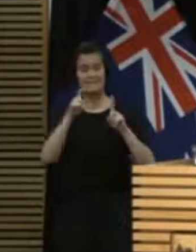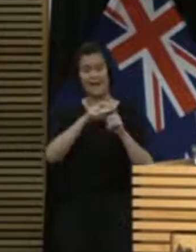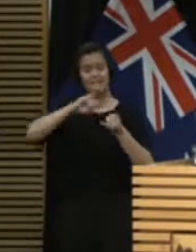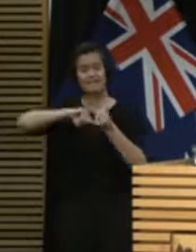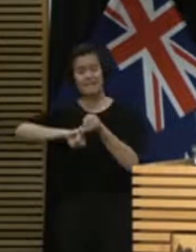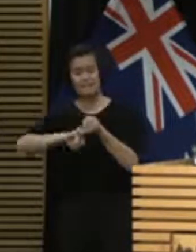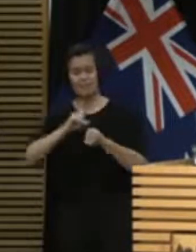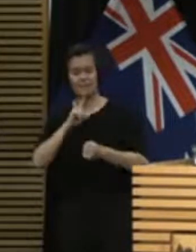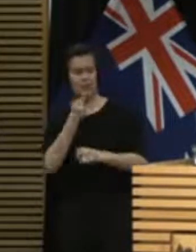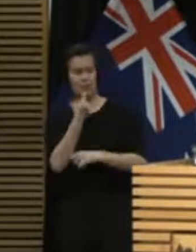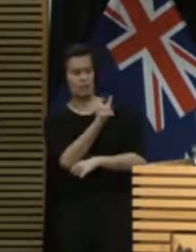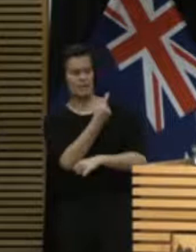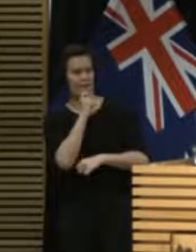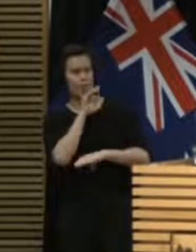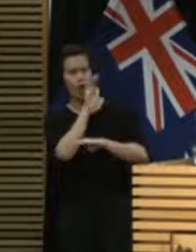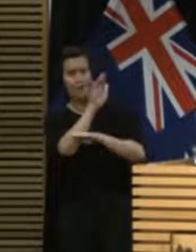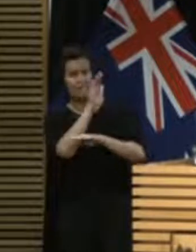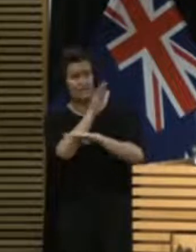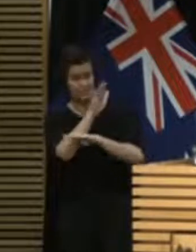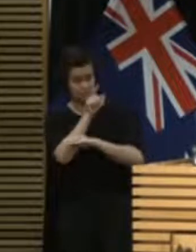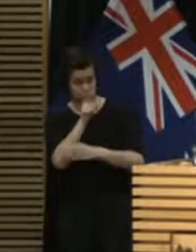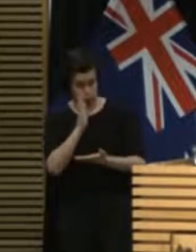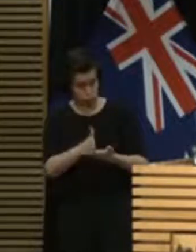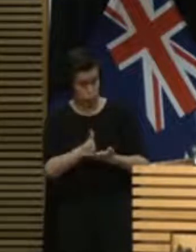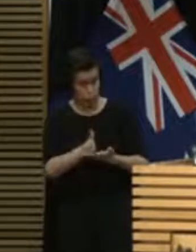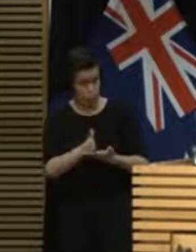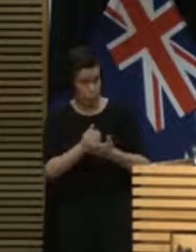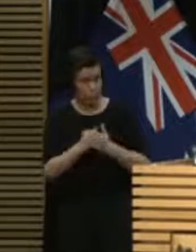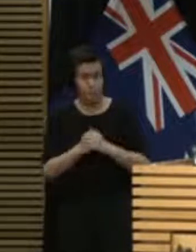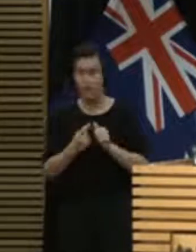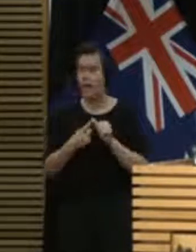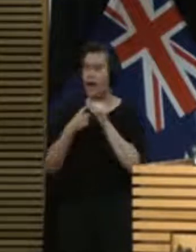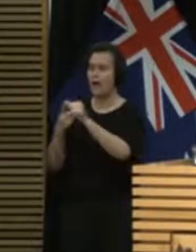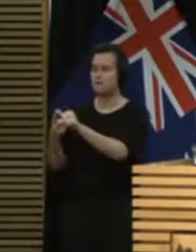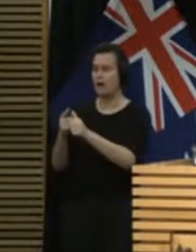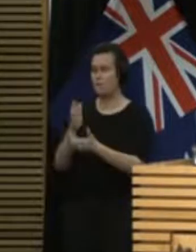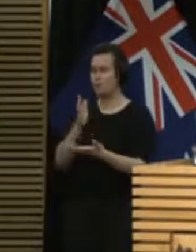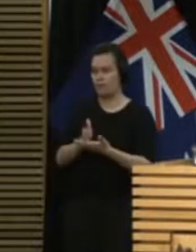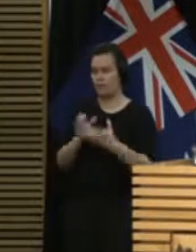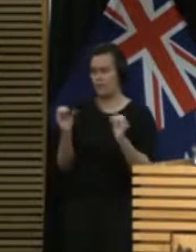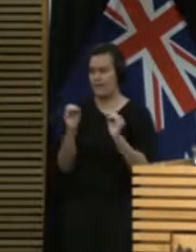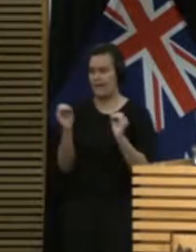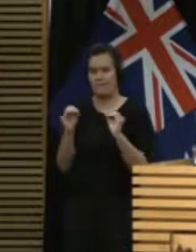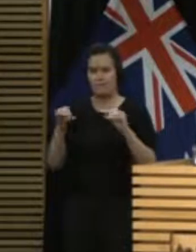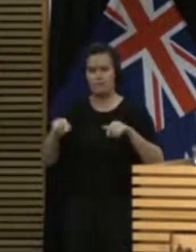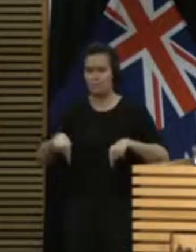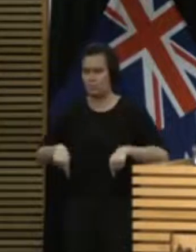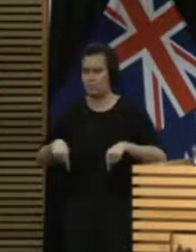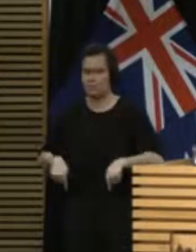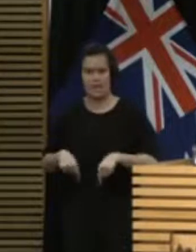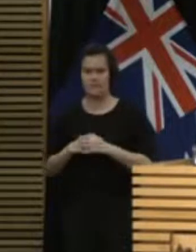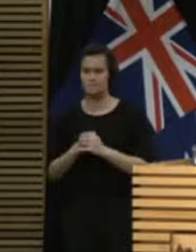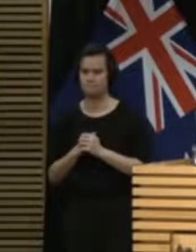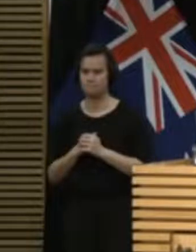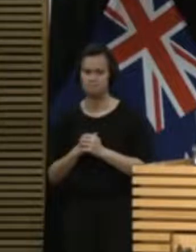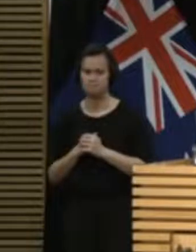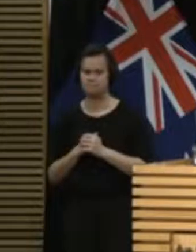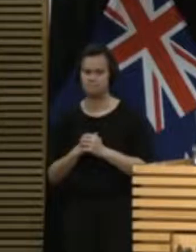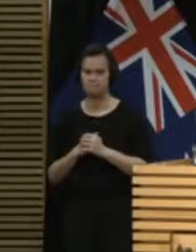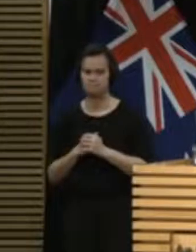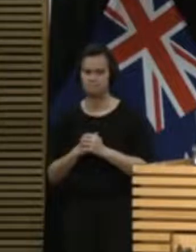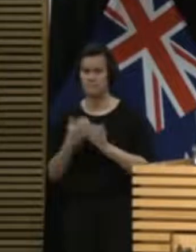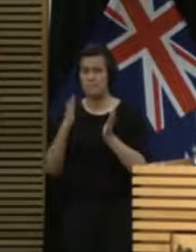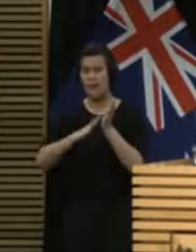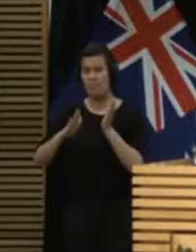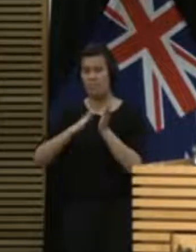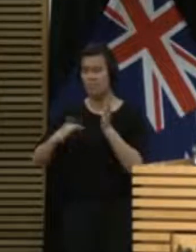doing in the future. Is there any truth to his line of questioning? I have nothing to confirm today. It is fair to say that for a number of months, of course,